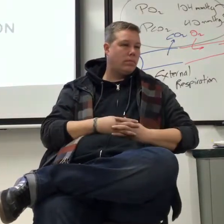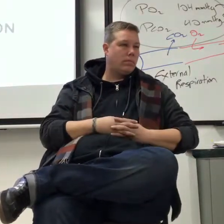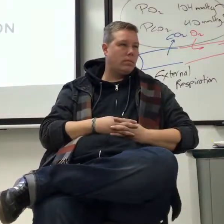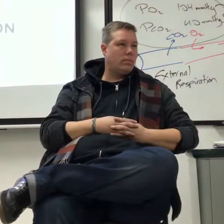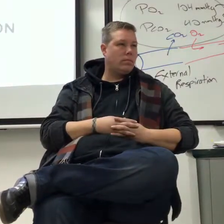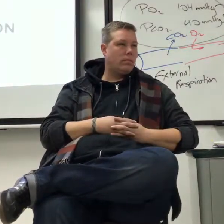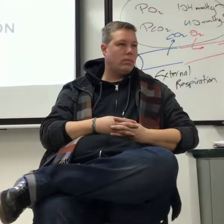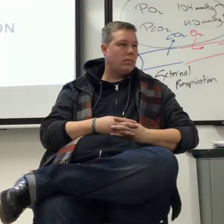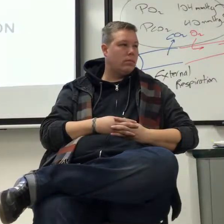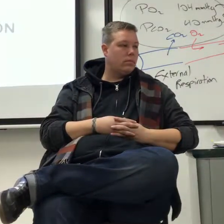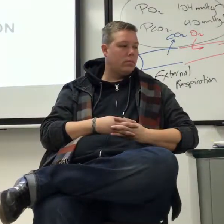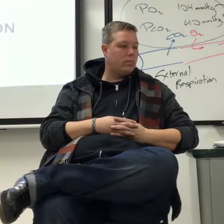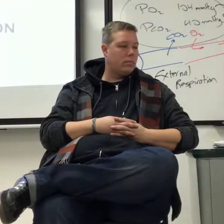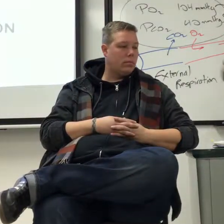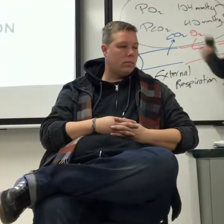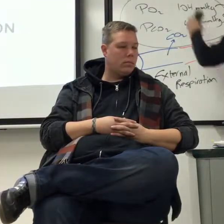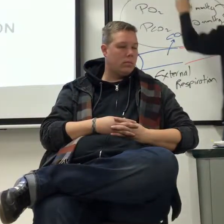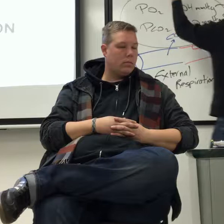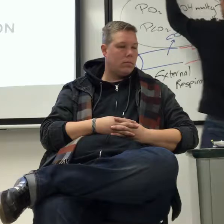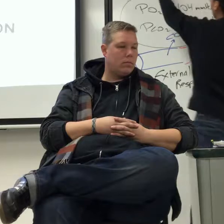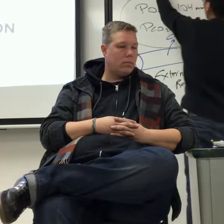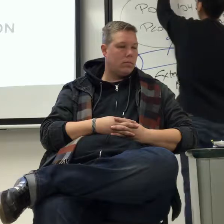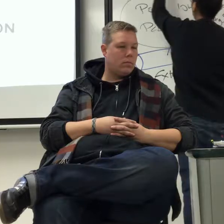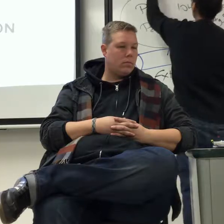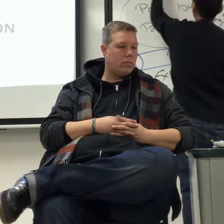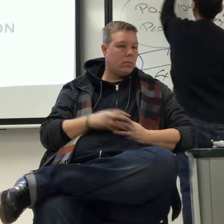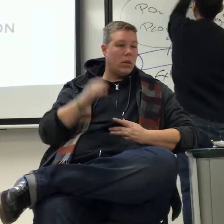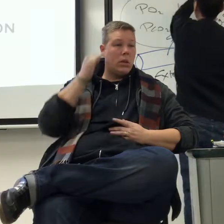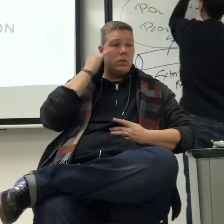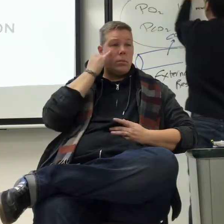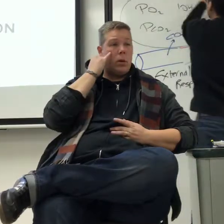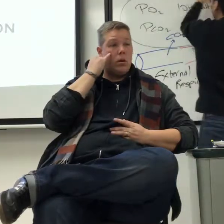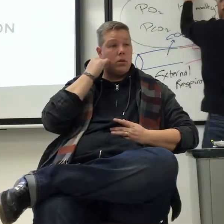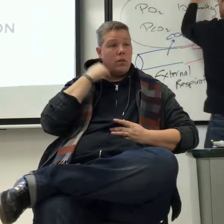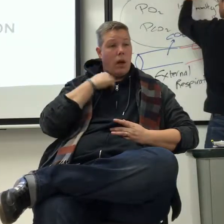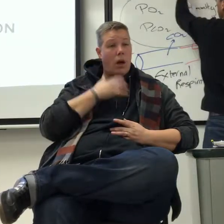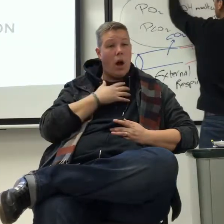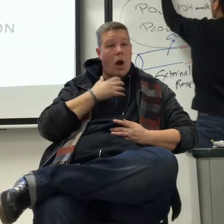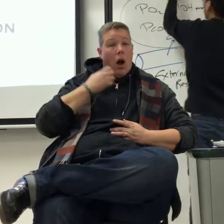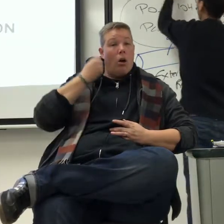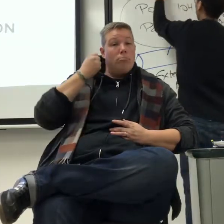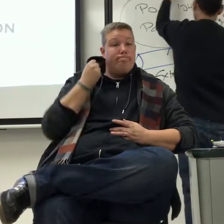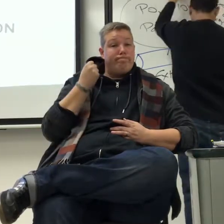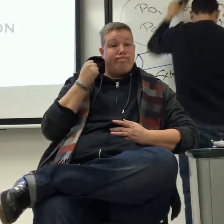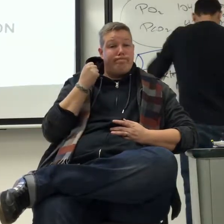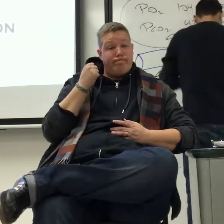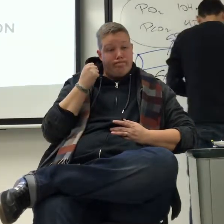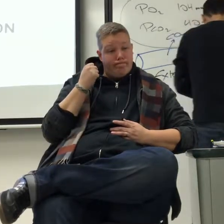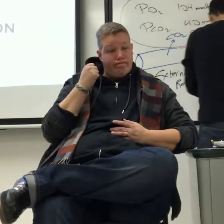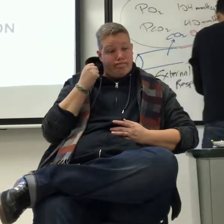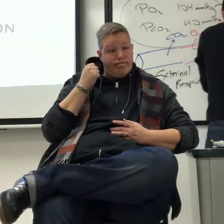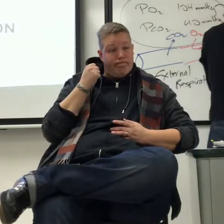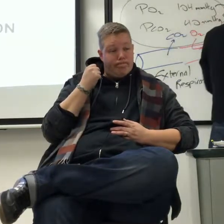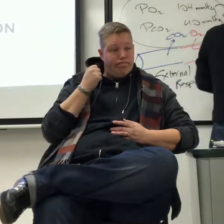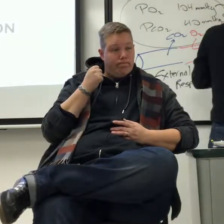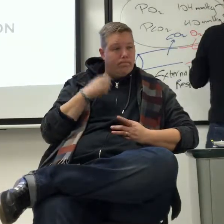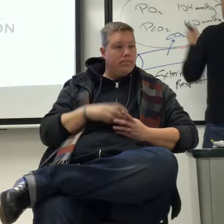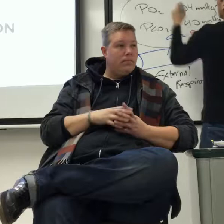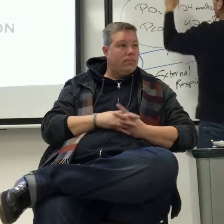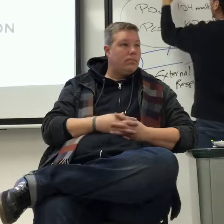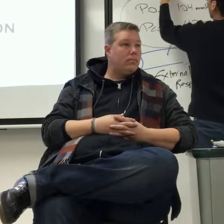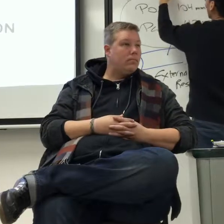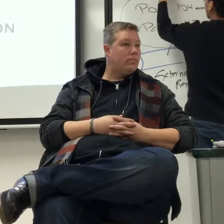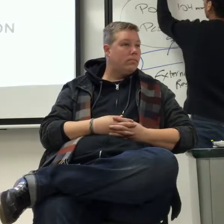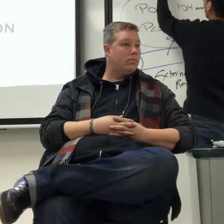Well, let me kind of illustrate that. Well, what would happen if I held my breath in this picture here?